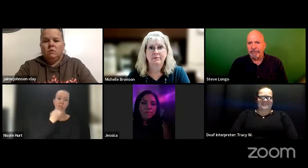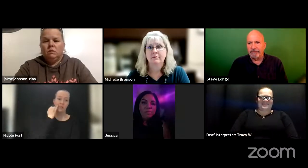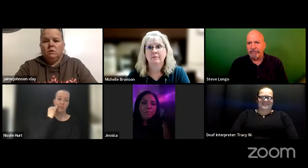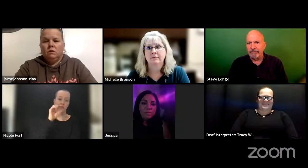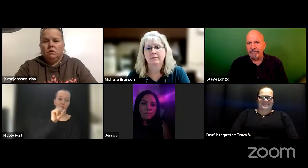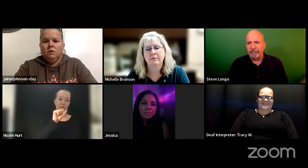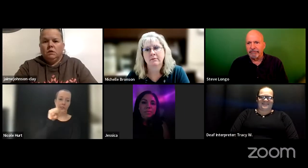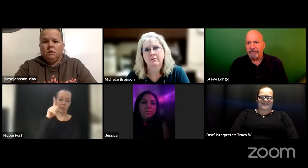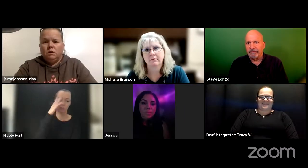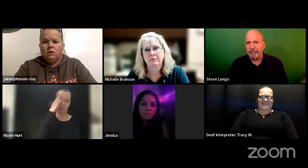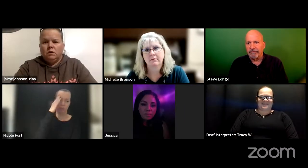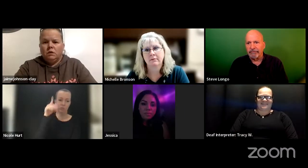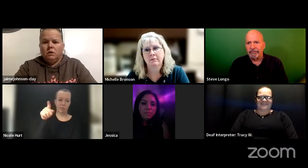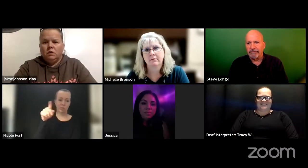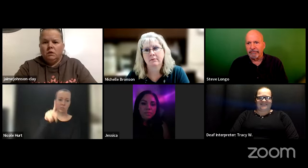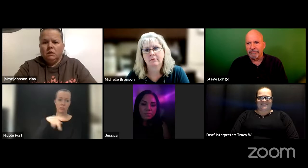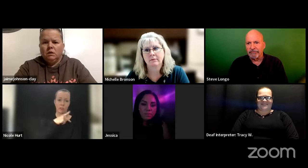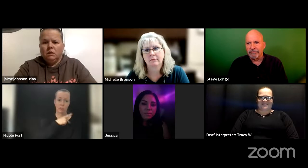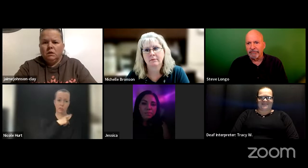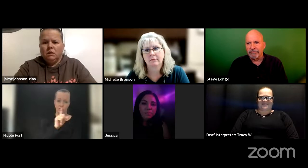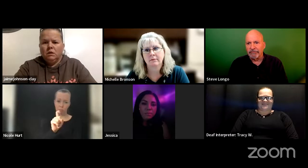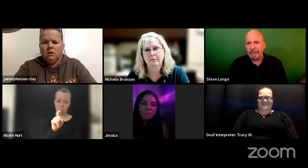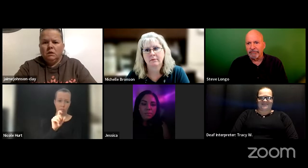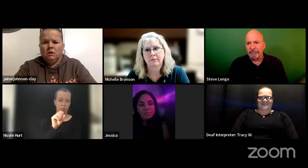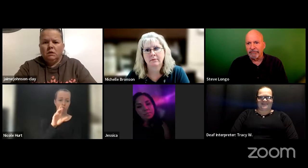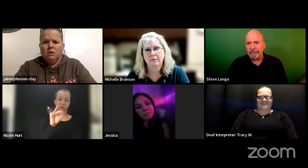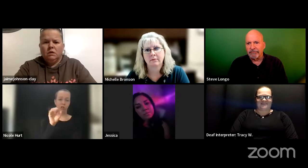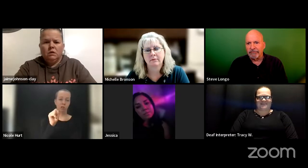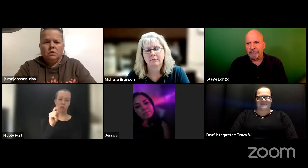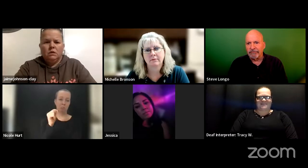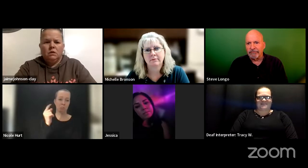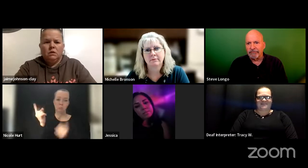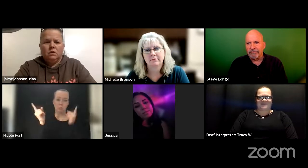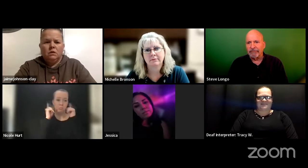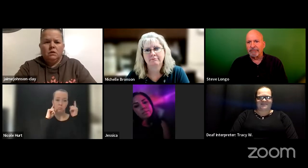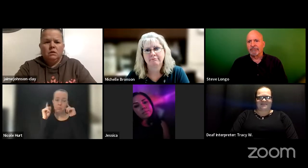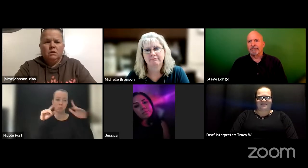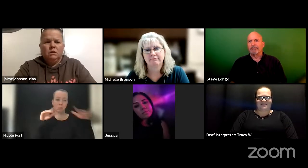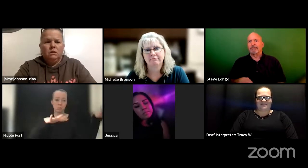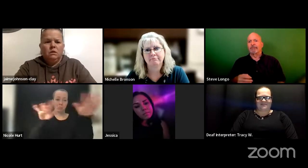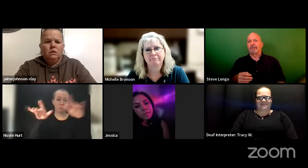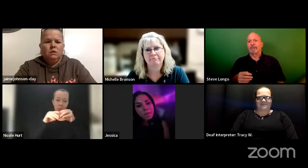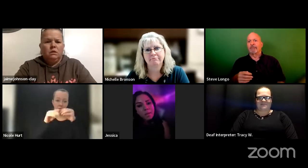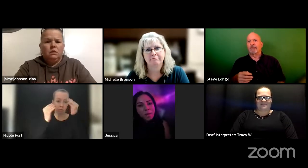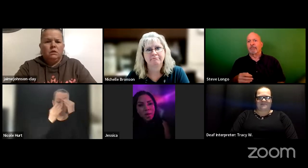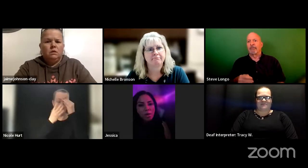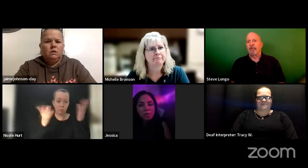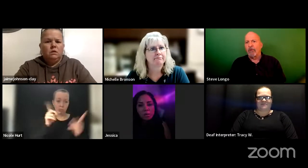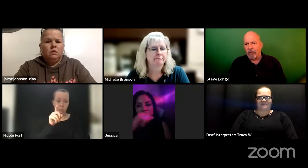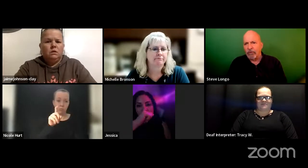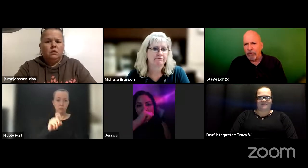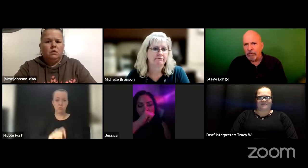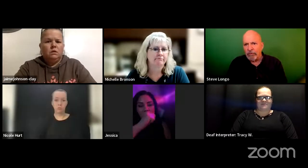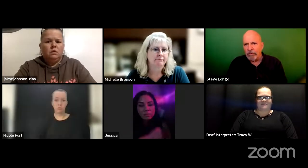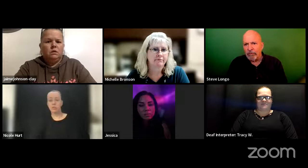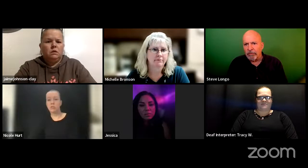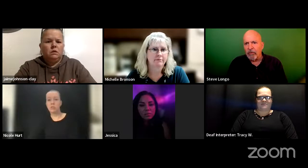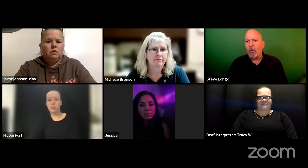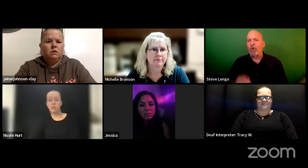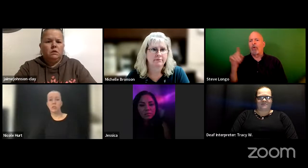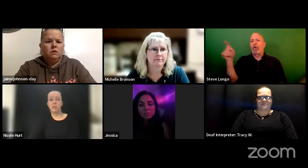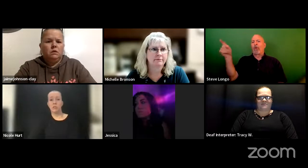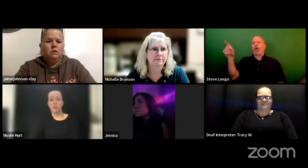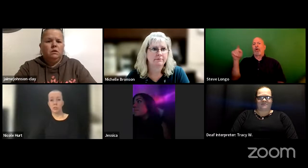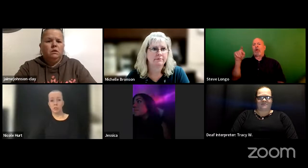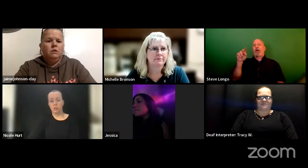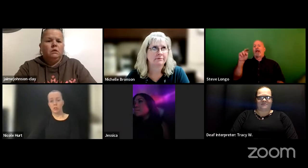Nicole. Yes, this is Nicole. I'm wondering, Steve, if you know Rita personally, or is this just an effort that